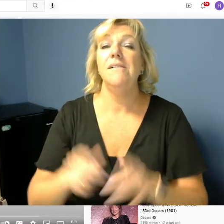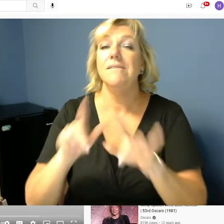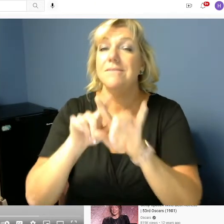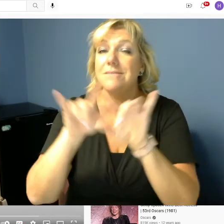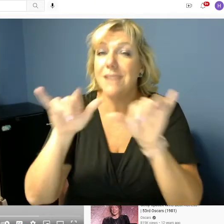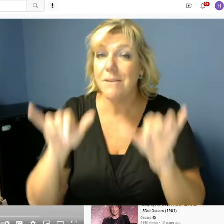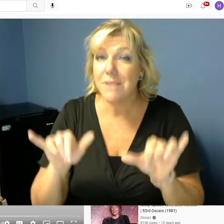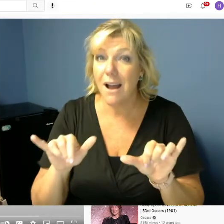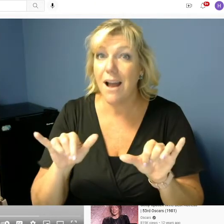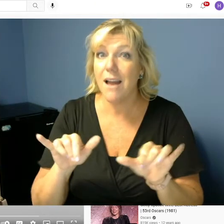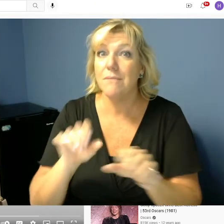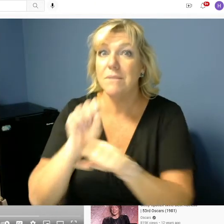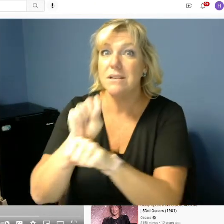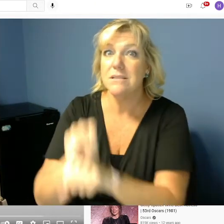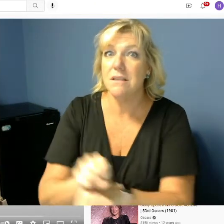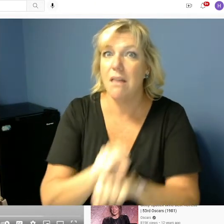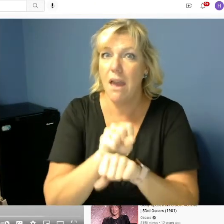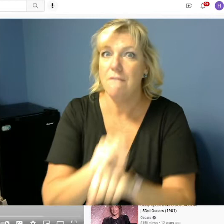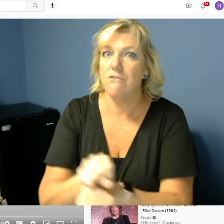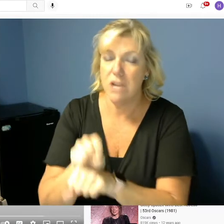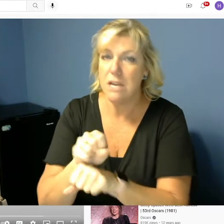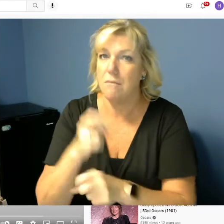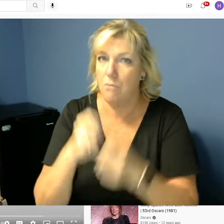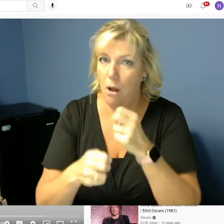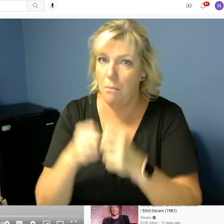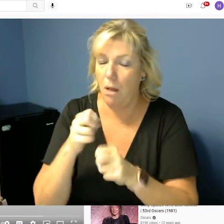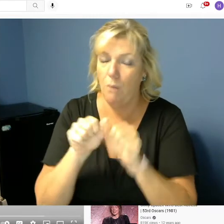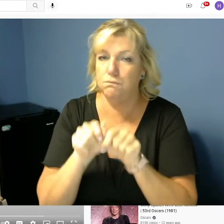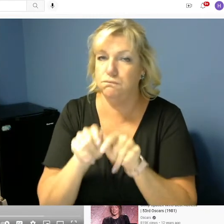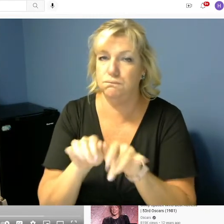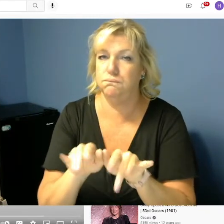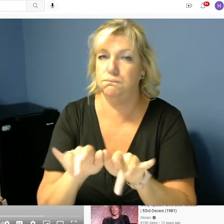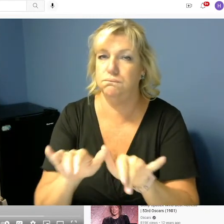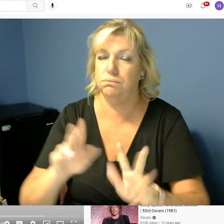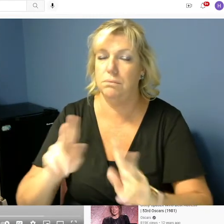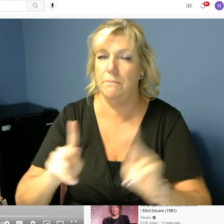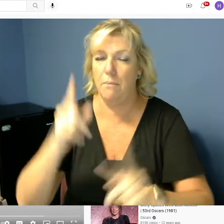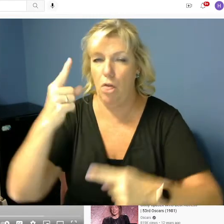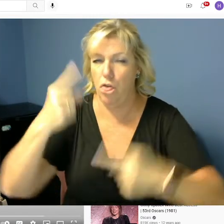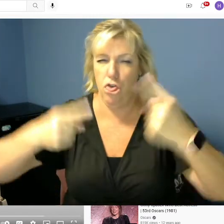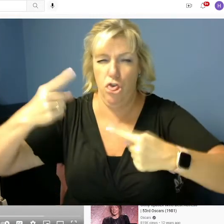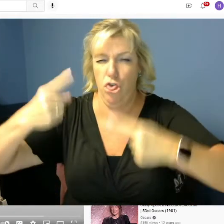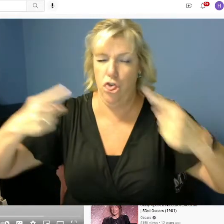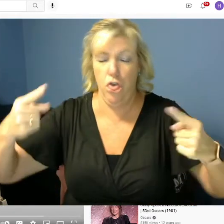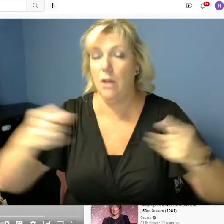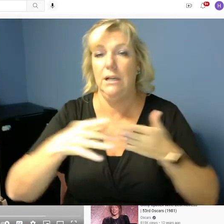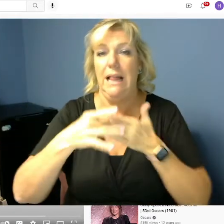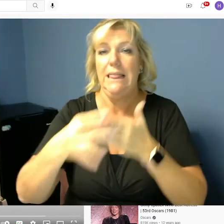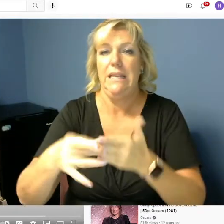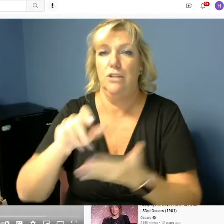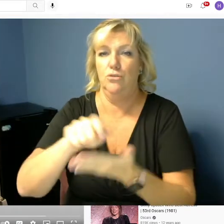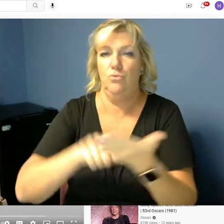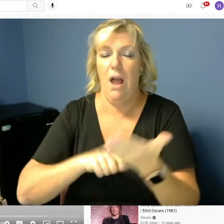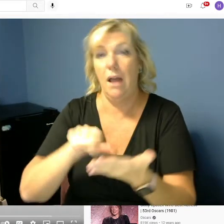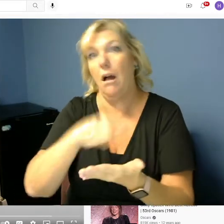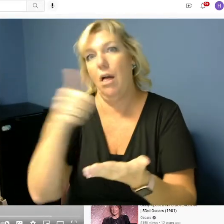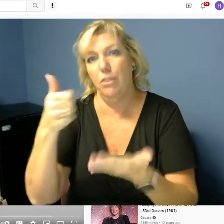to split the country again. And this is the Missouri Compromise. So